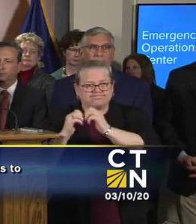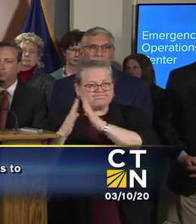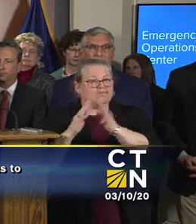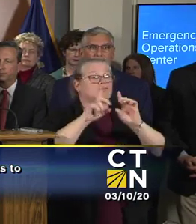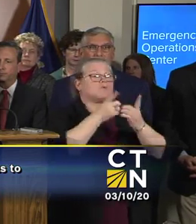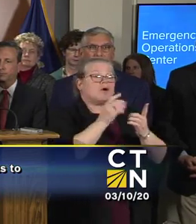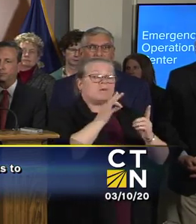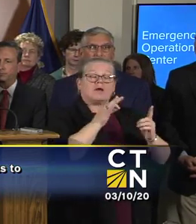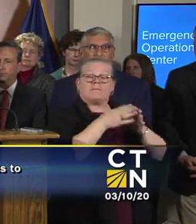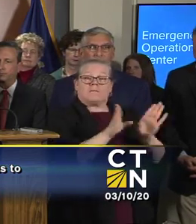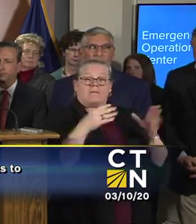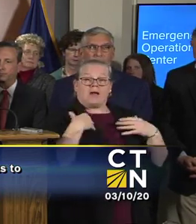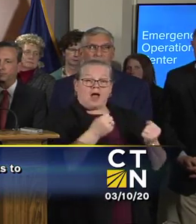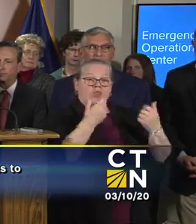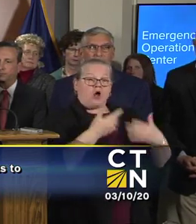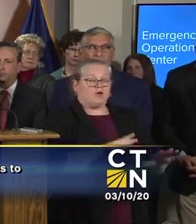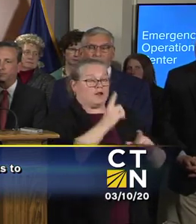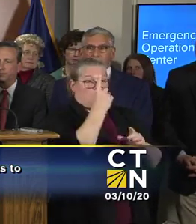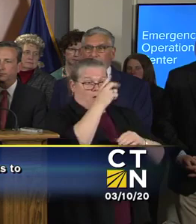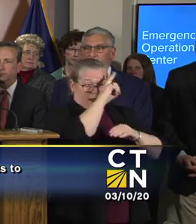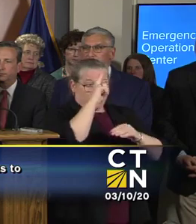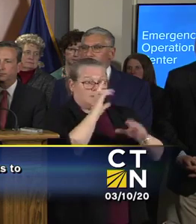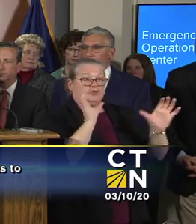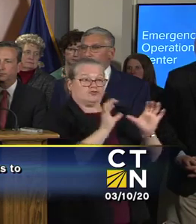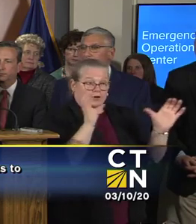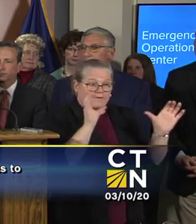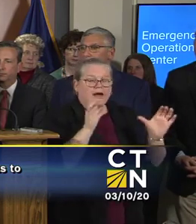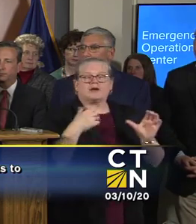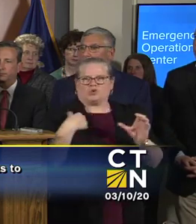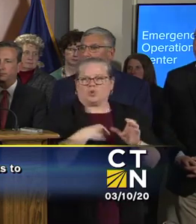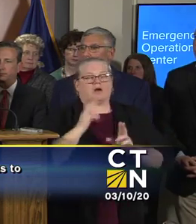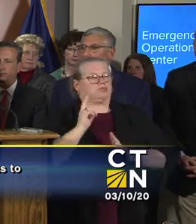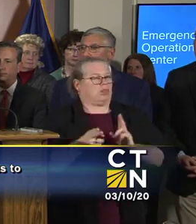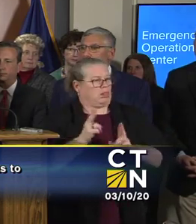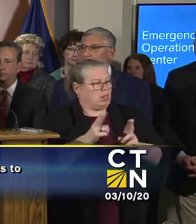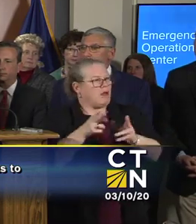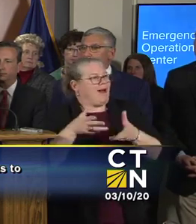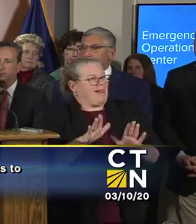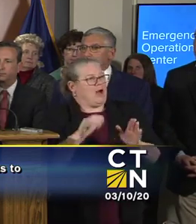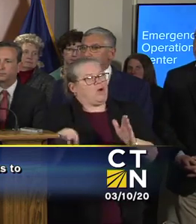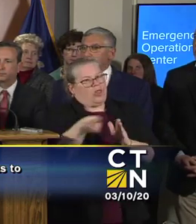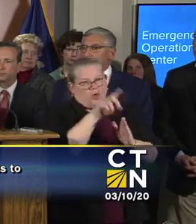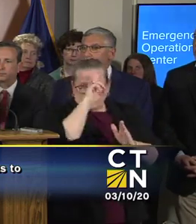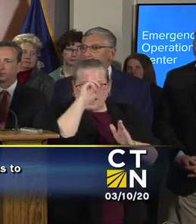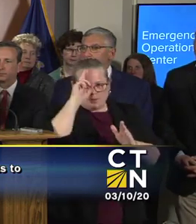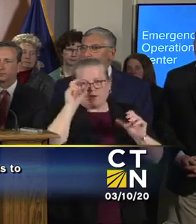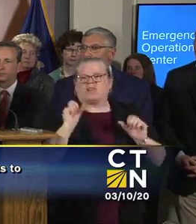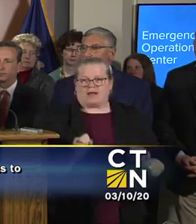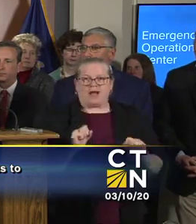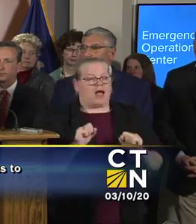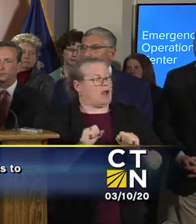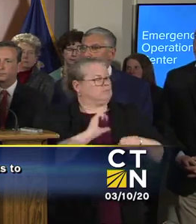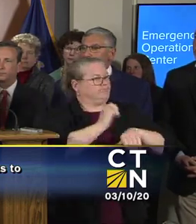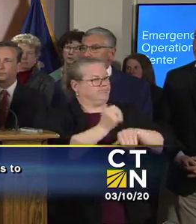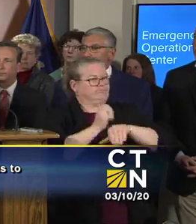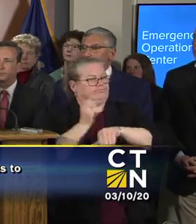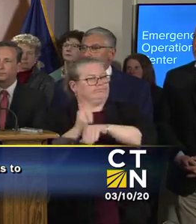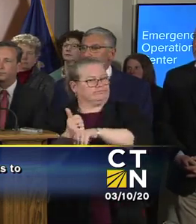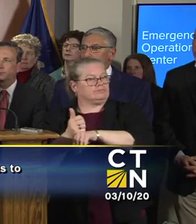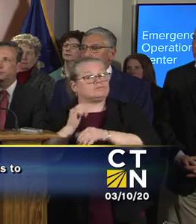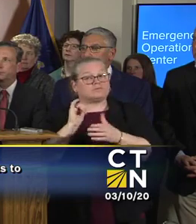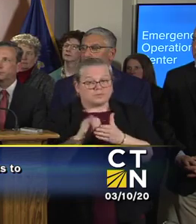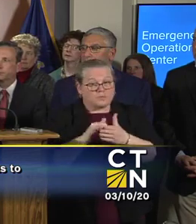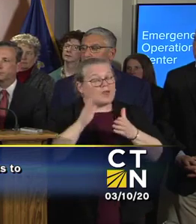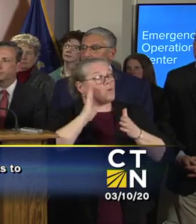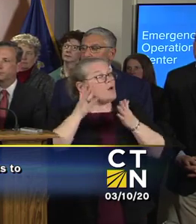doing expedited approvals for those in one day to get that capacity online. So that's kind of the top of the funnel to get more samples in and